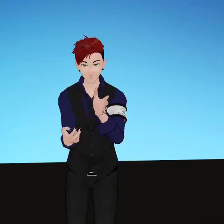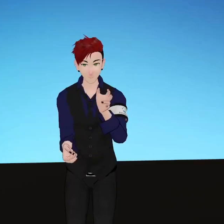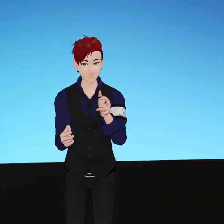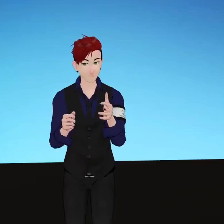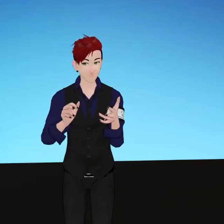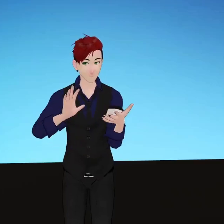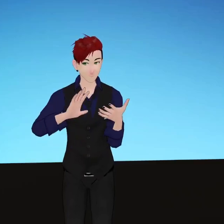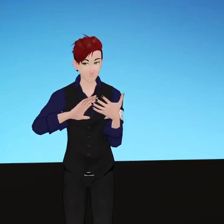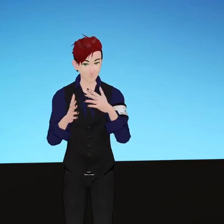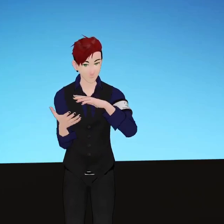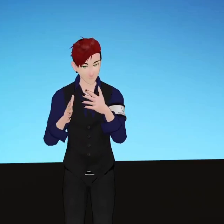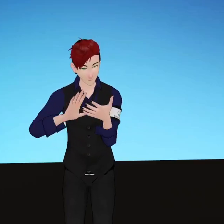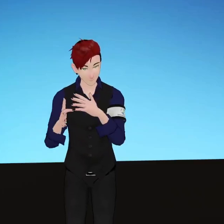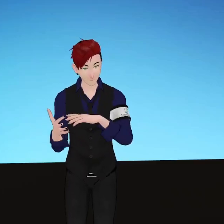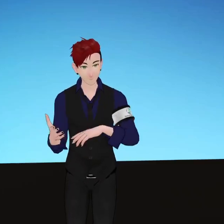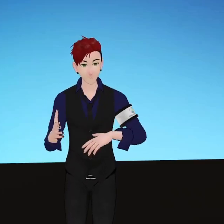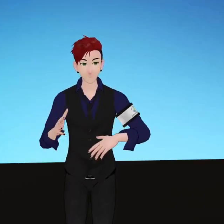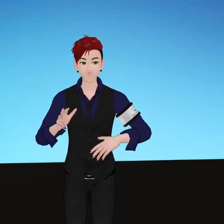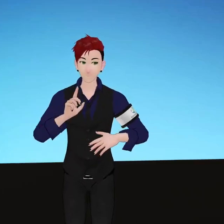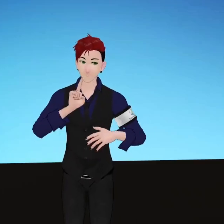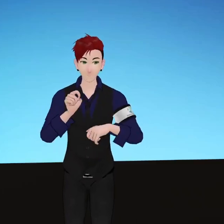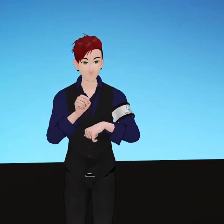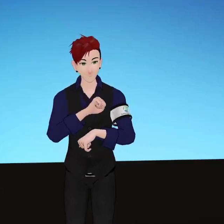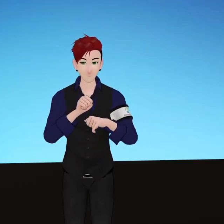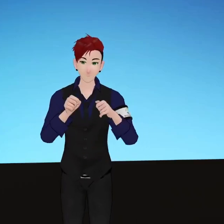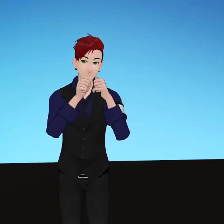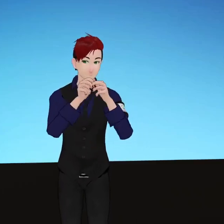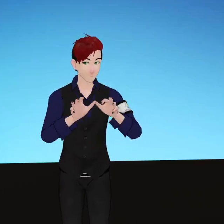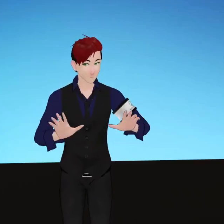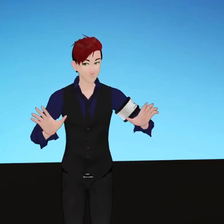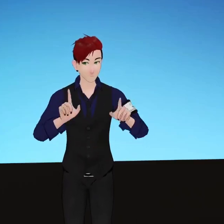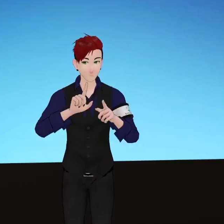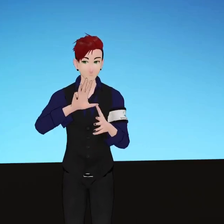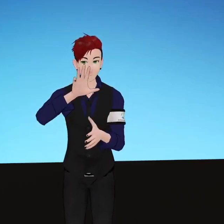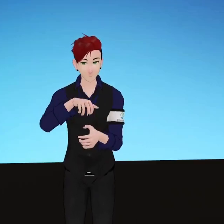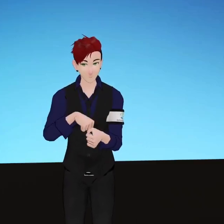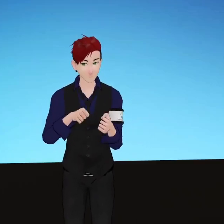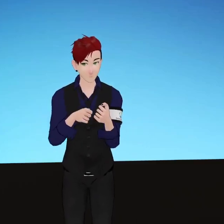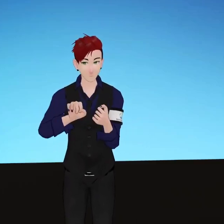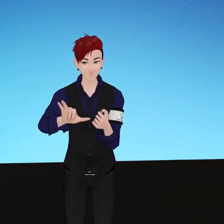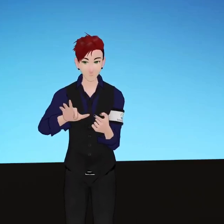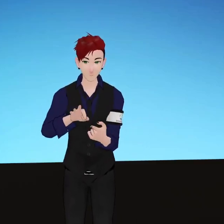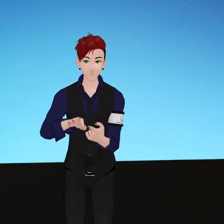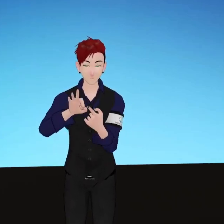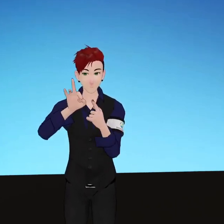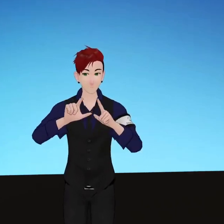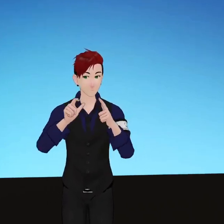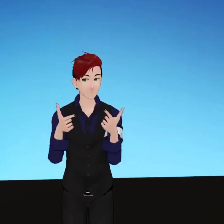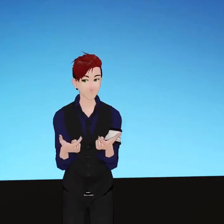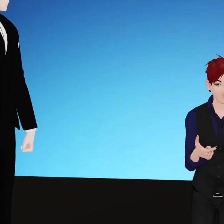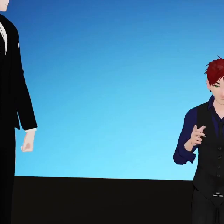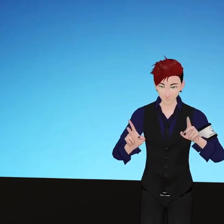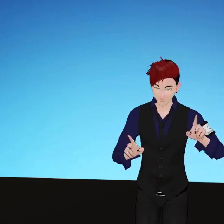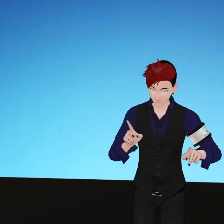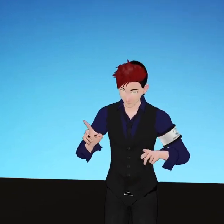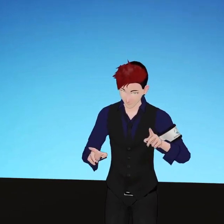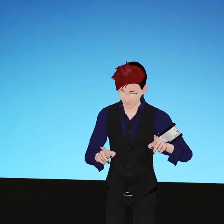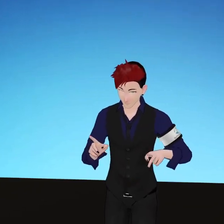It was an absolute blessing to be a part of that special group of people and to have a shared experience